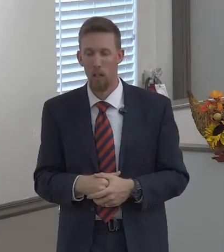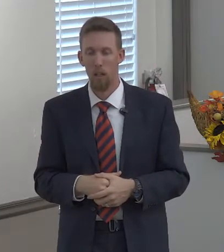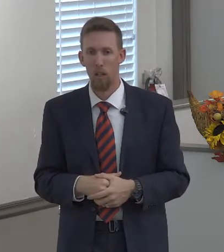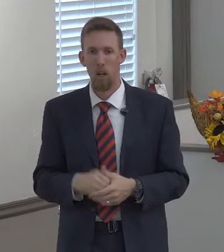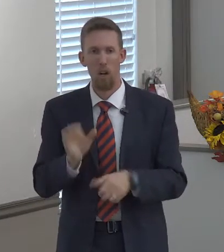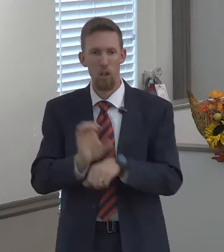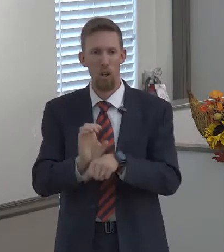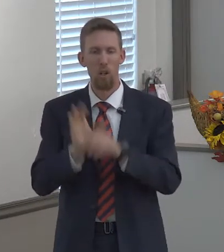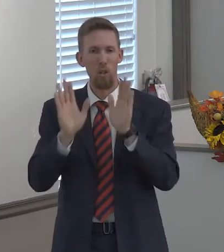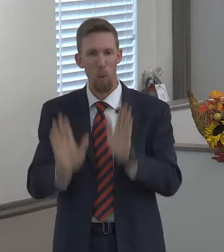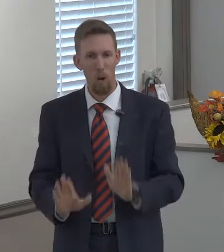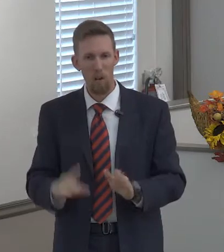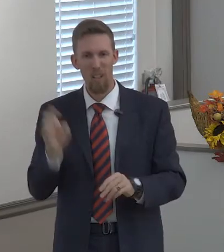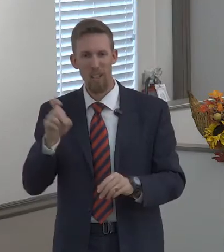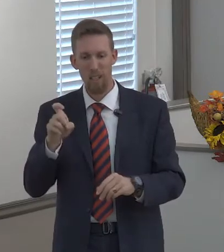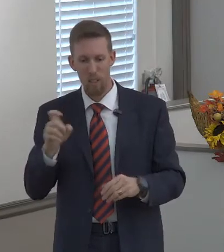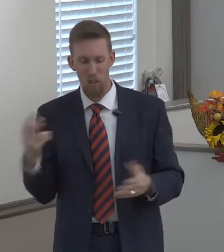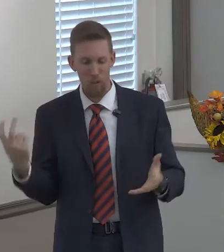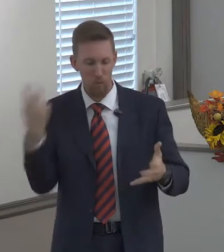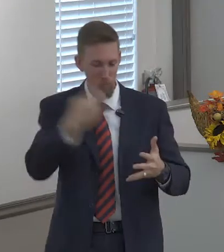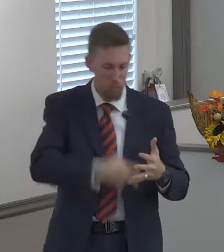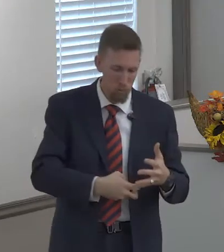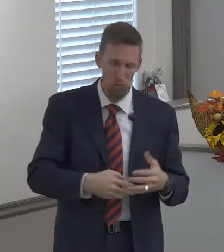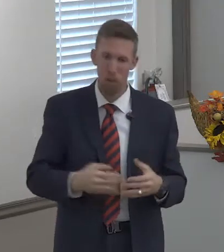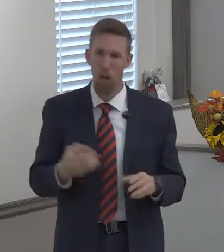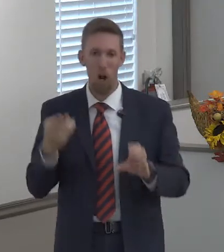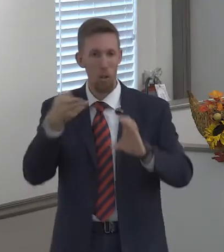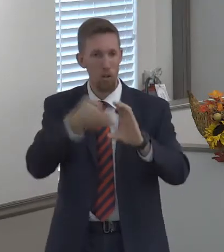don't think we're going to church today.